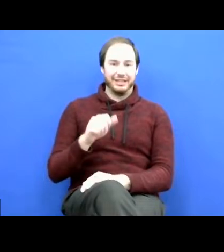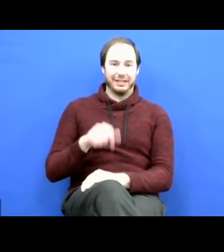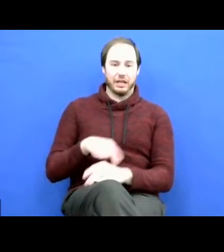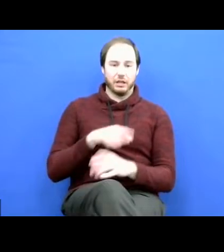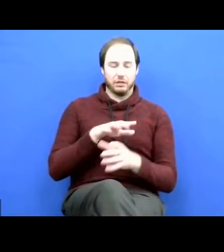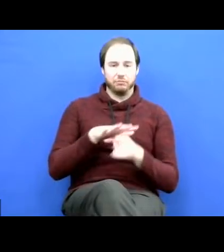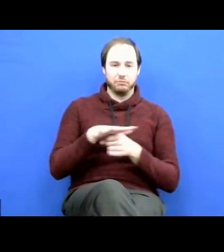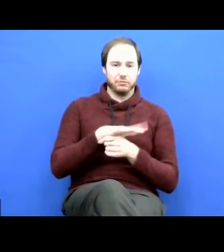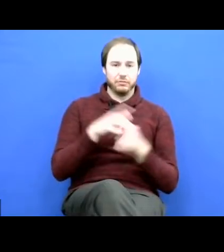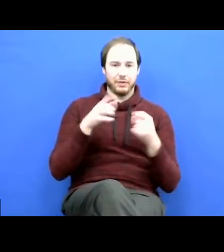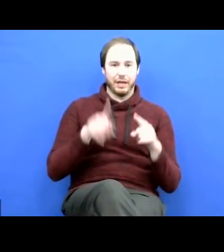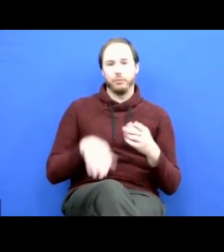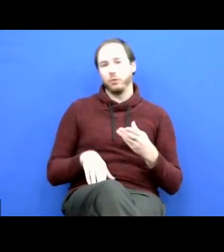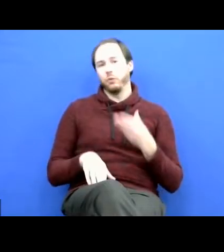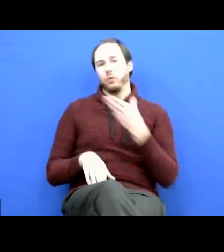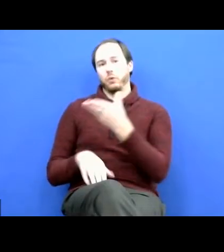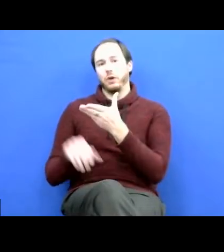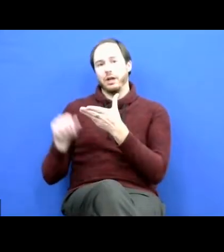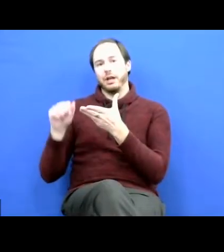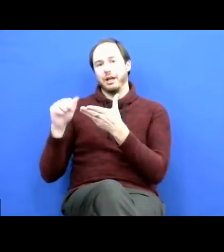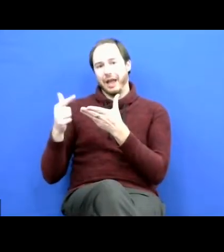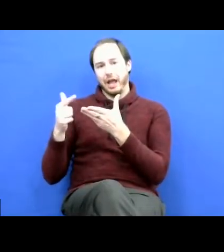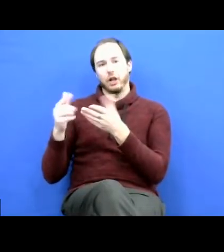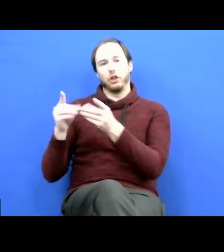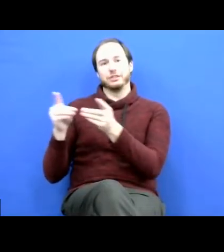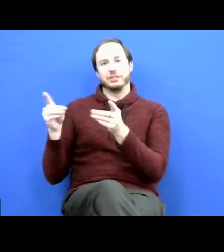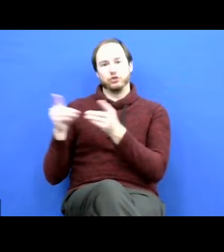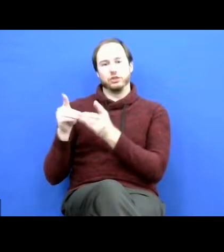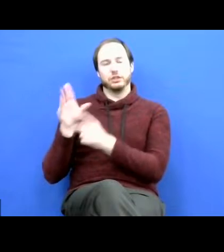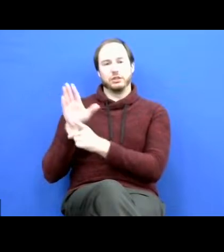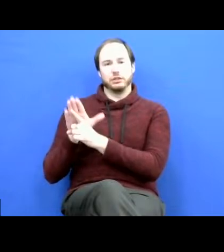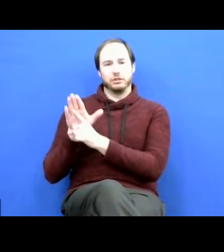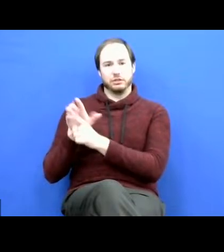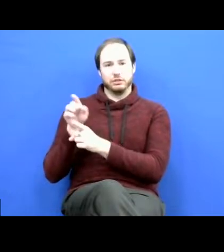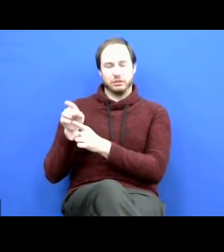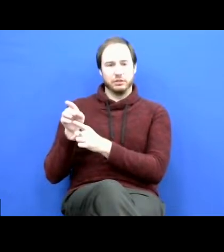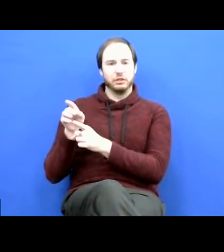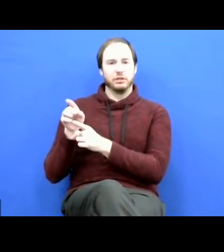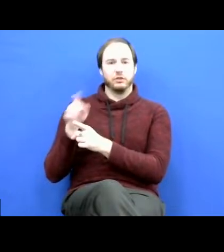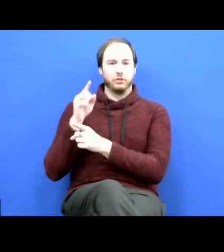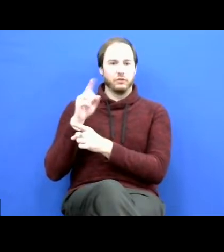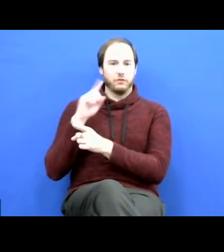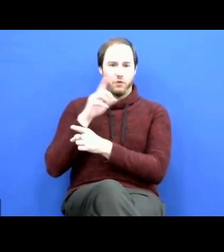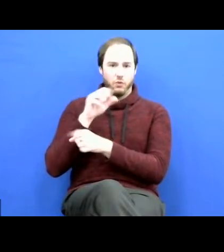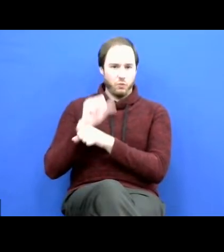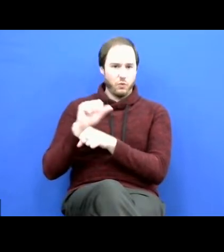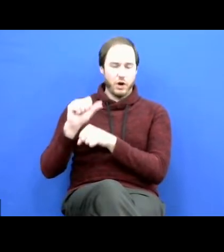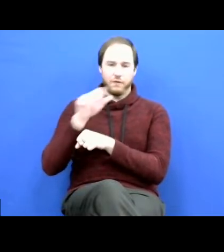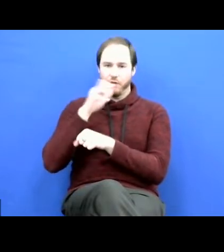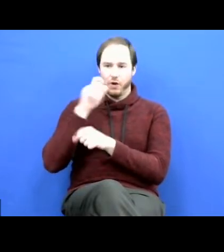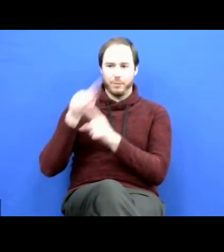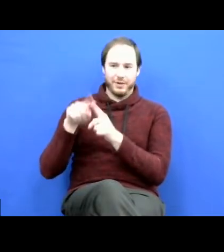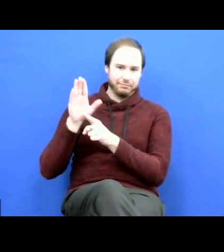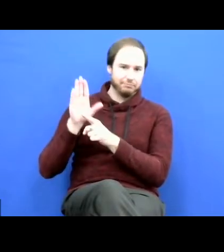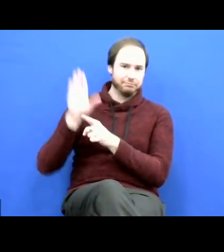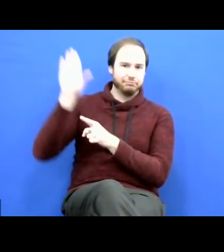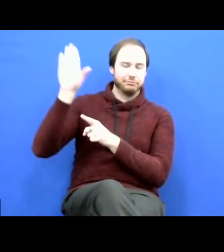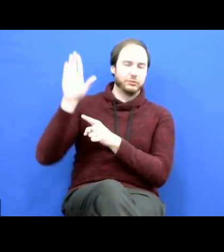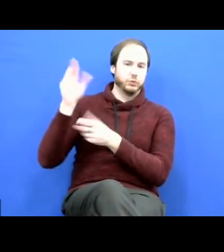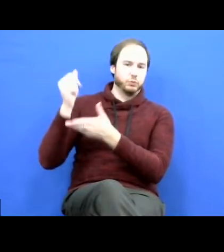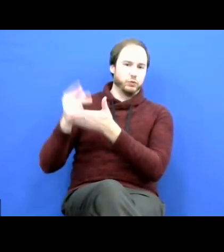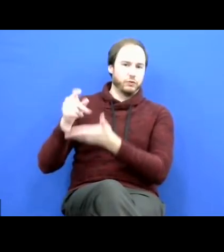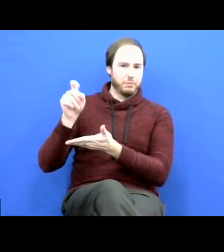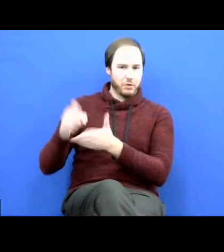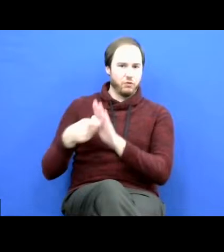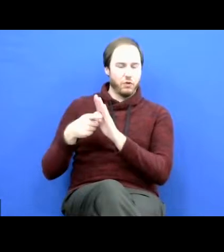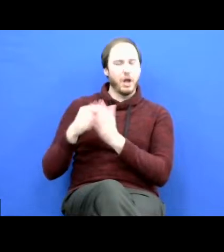in an agricultural district on working farm, it has to get approval from there as well. There's